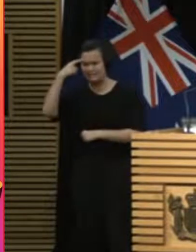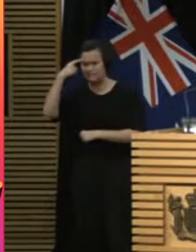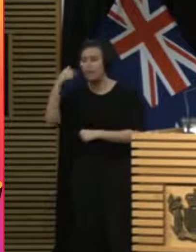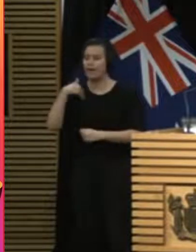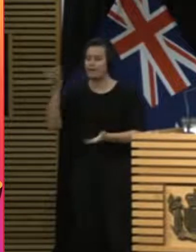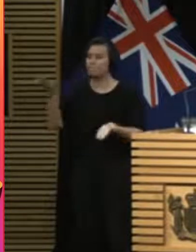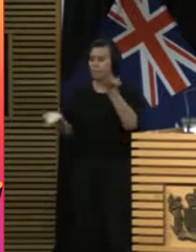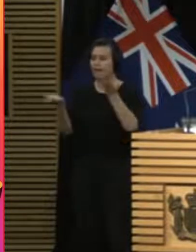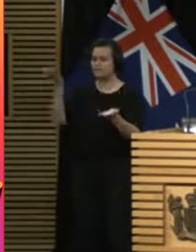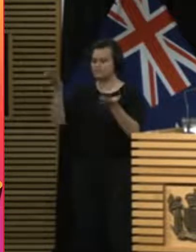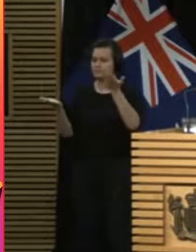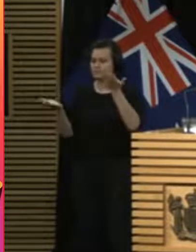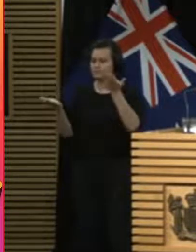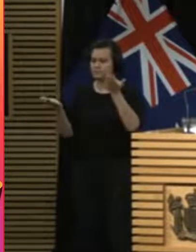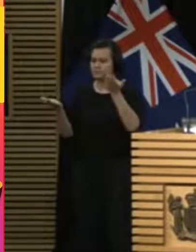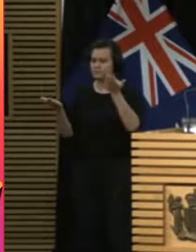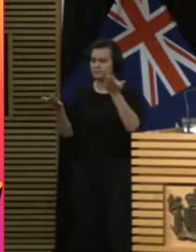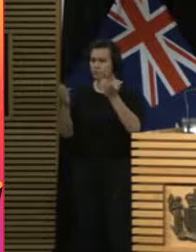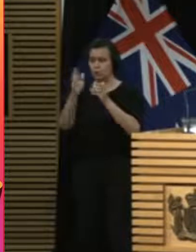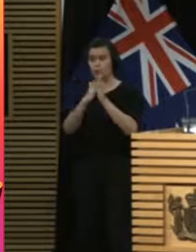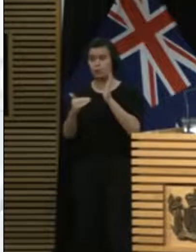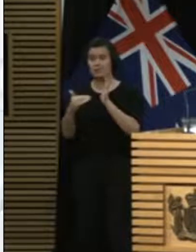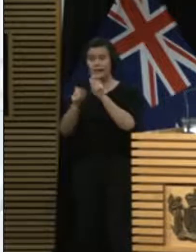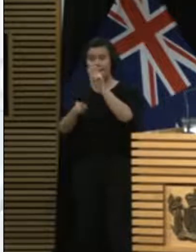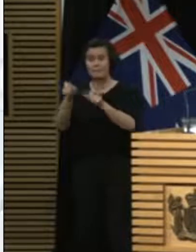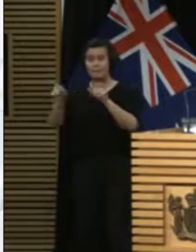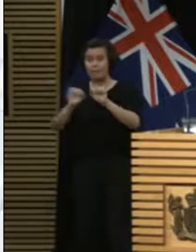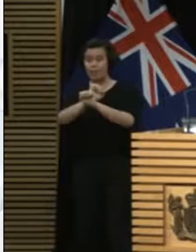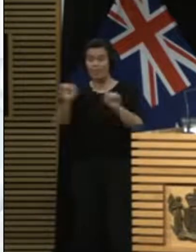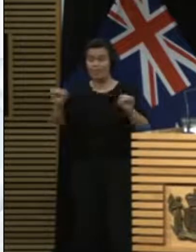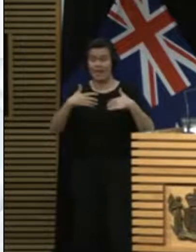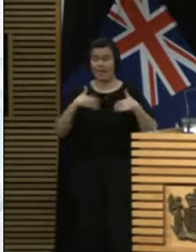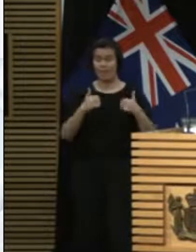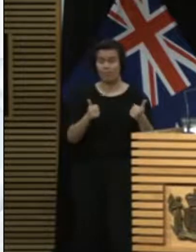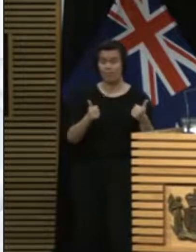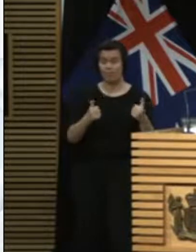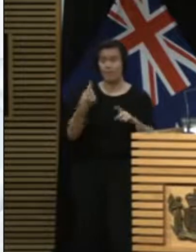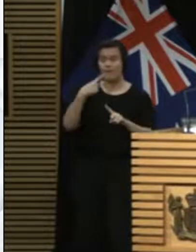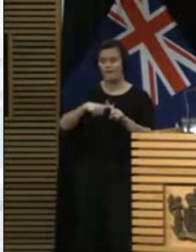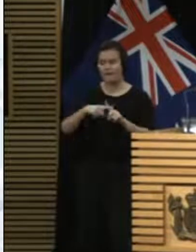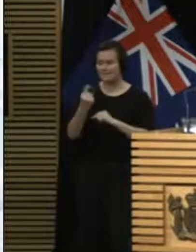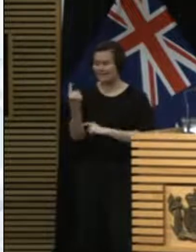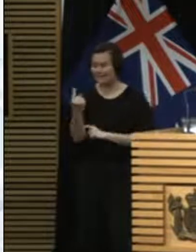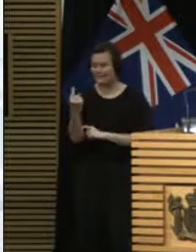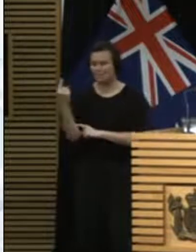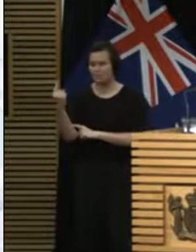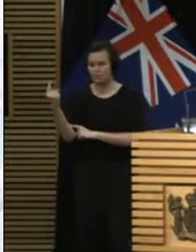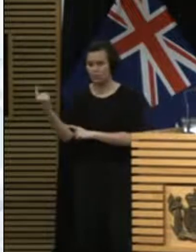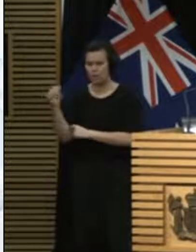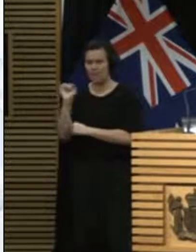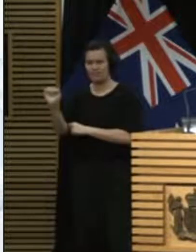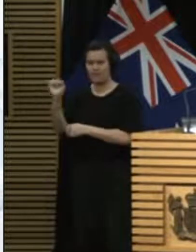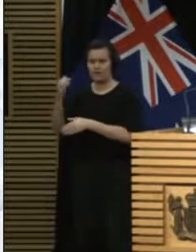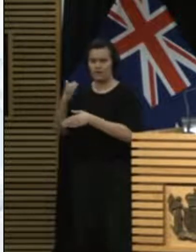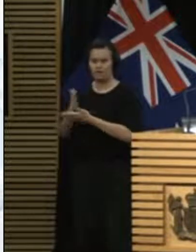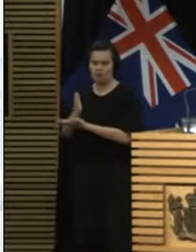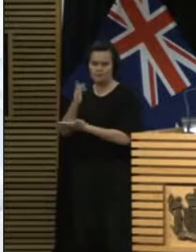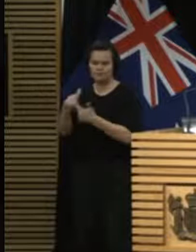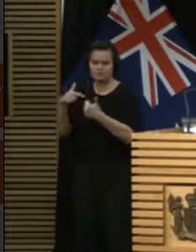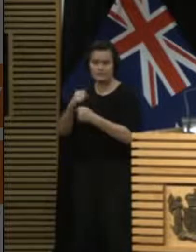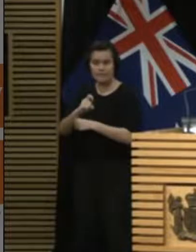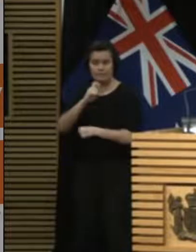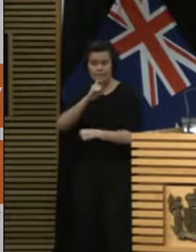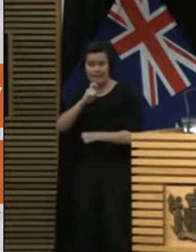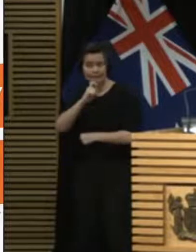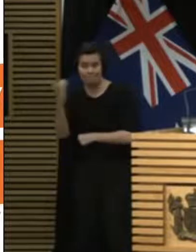has a public health basis to it and also balances up the rights of those who are both workers